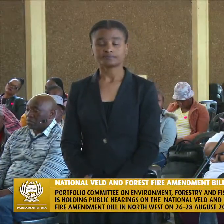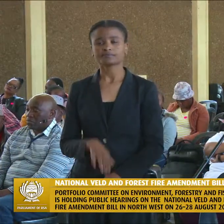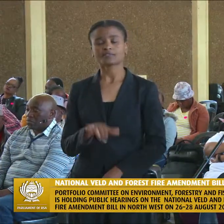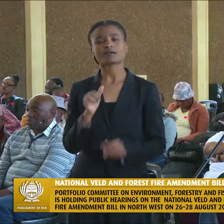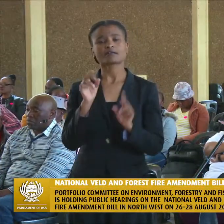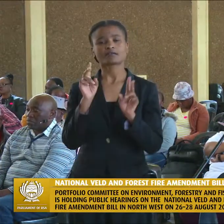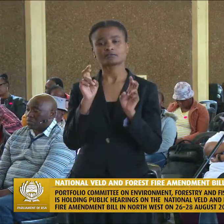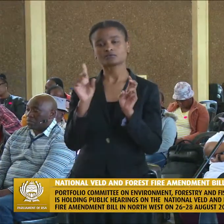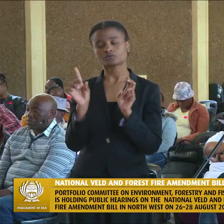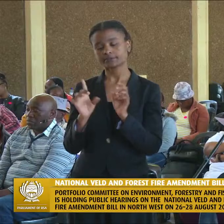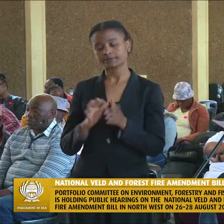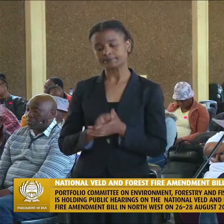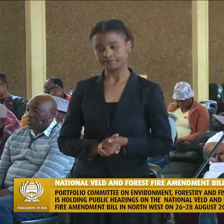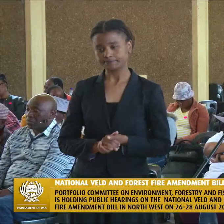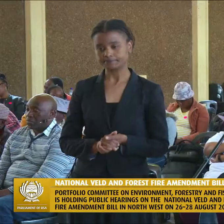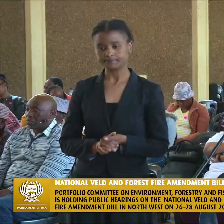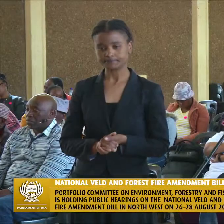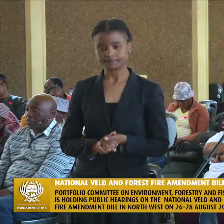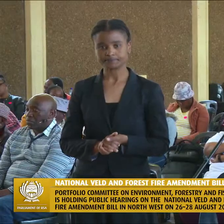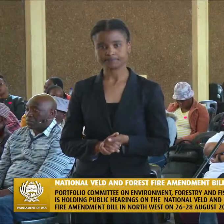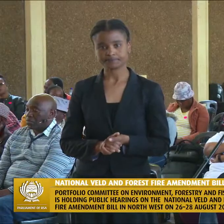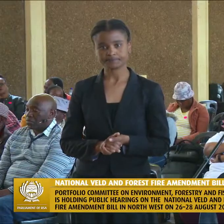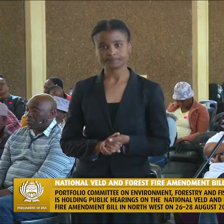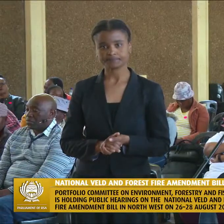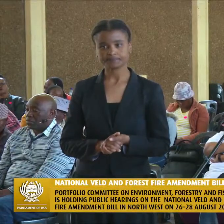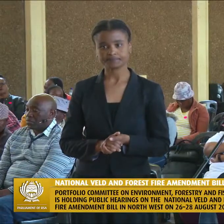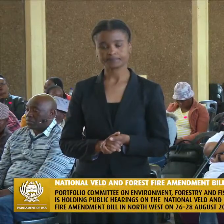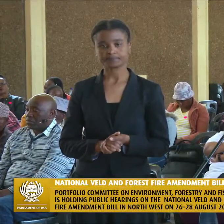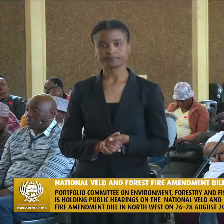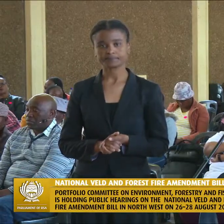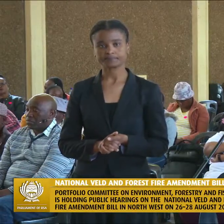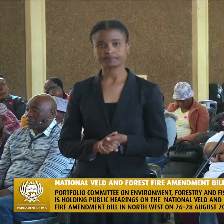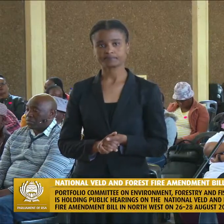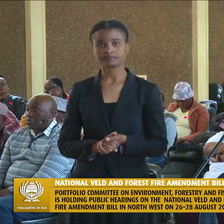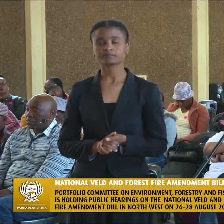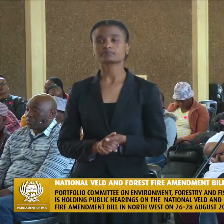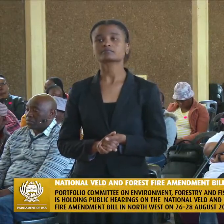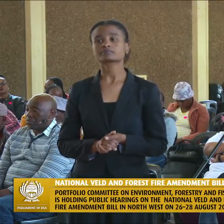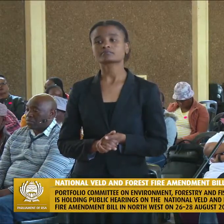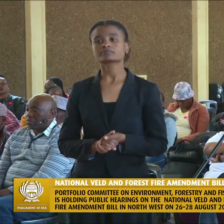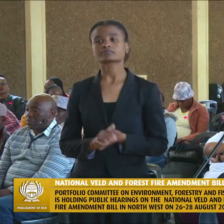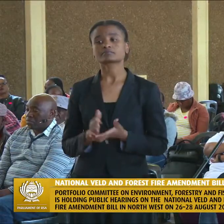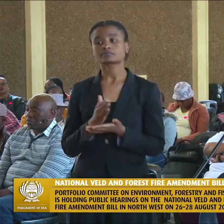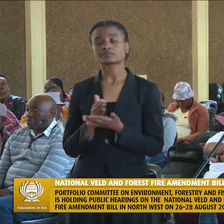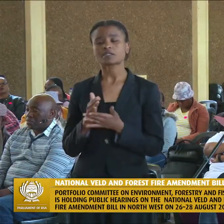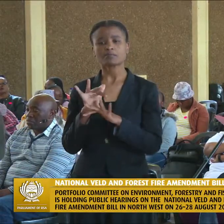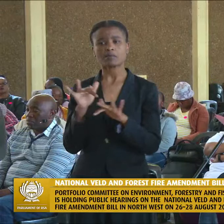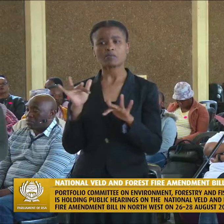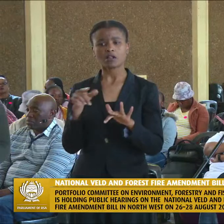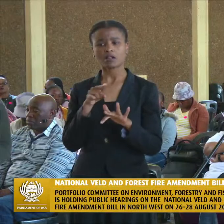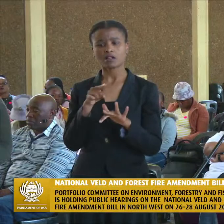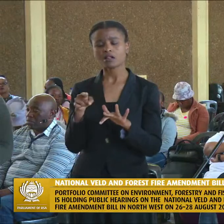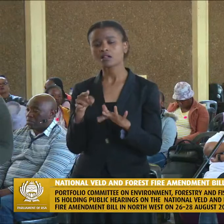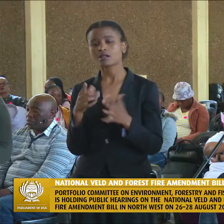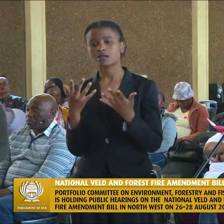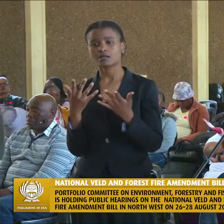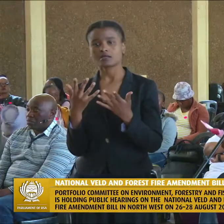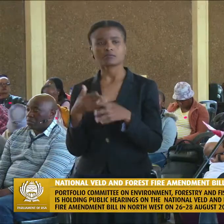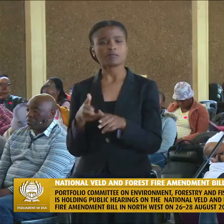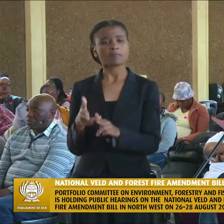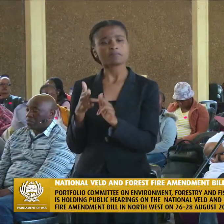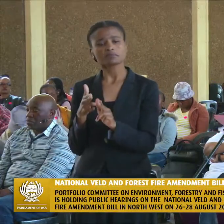the other issue is the hunters is the hunters